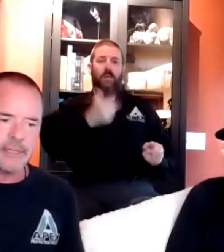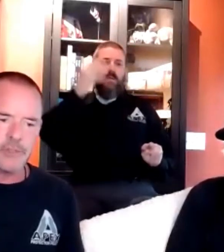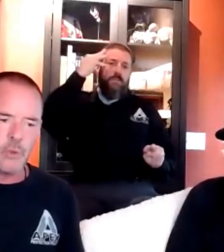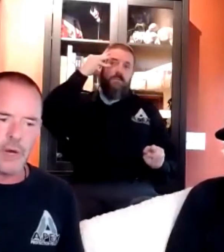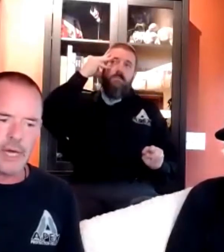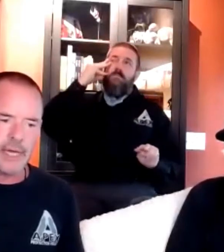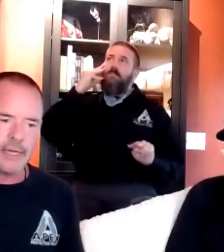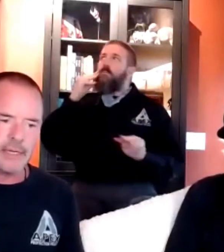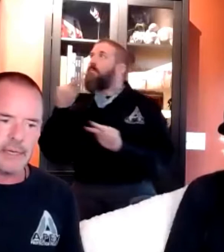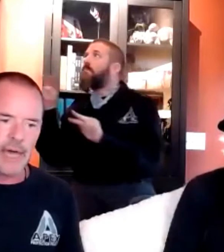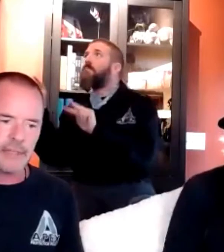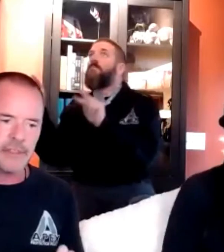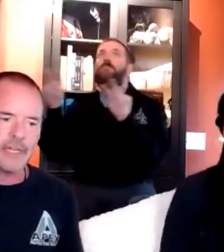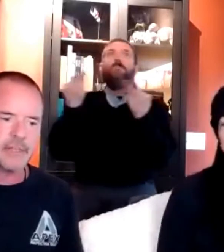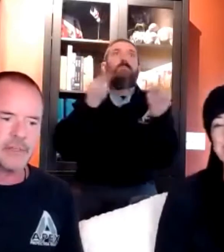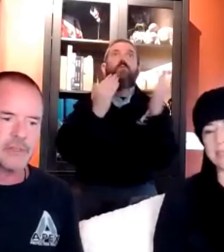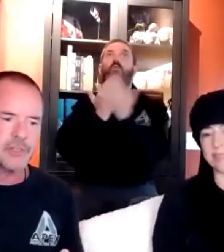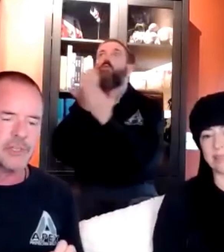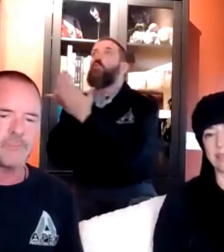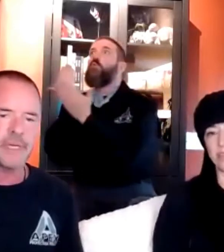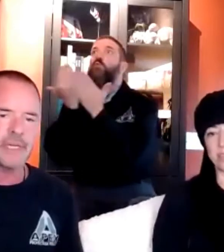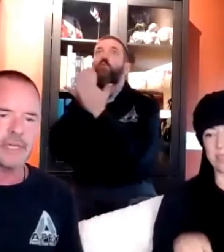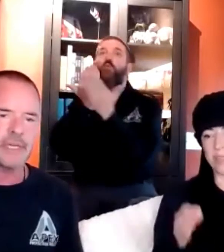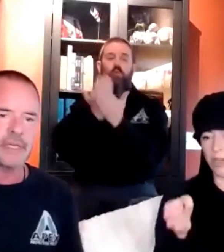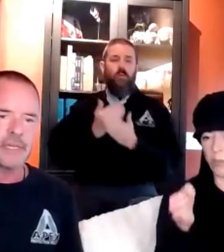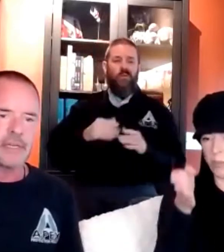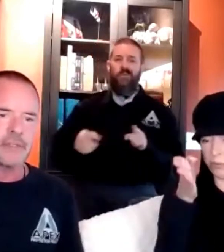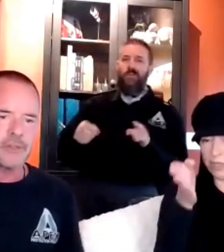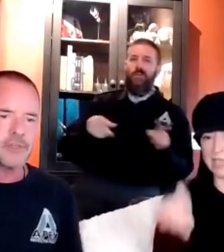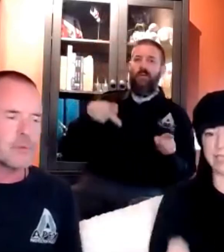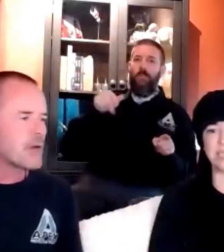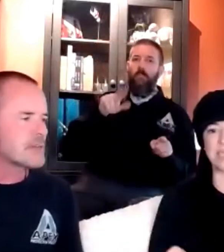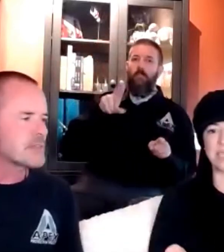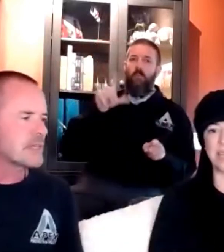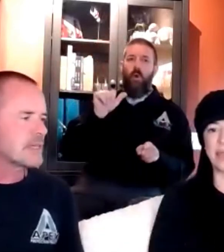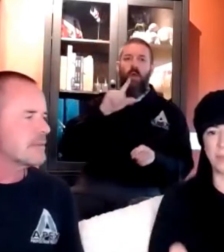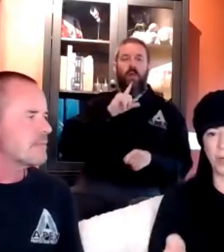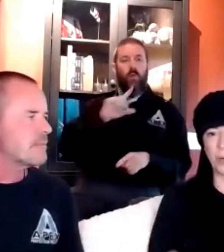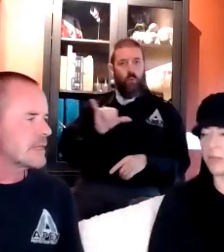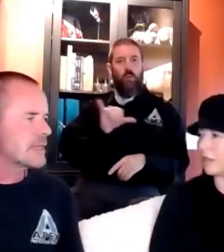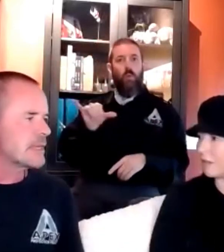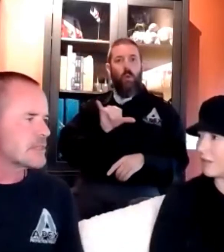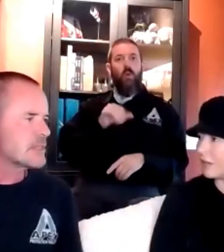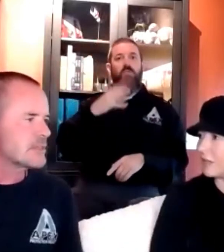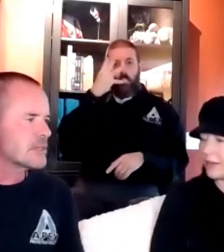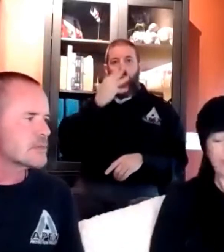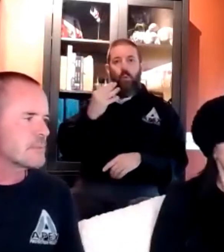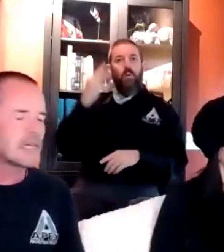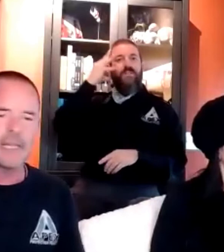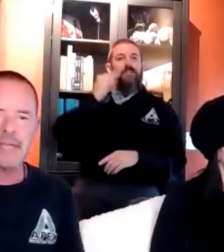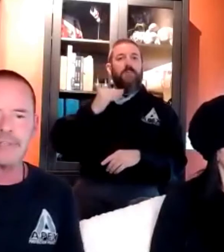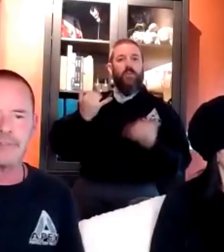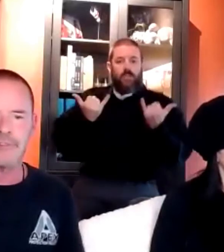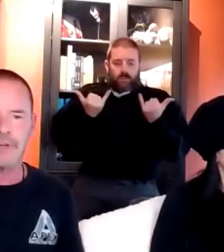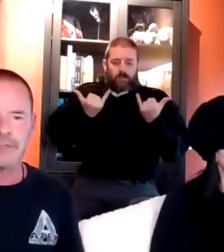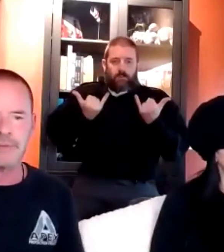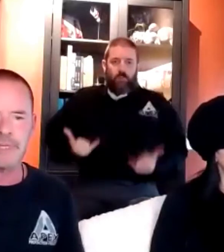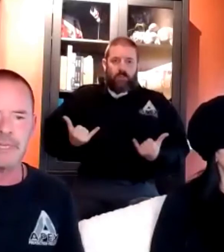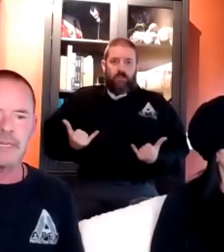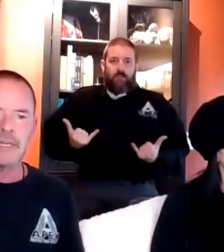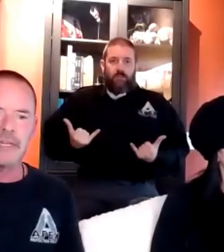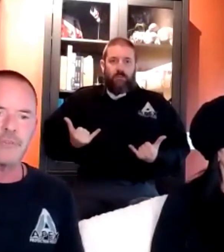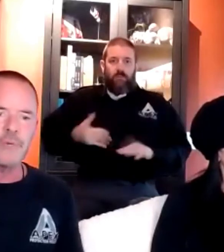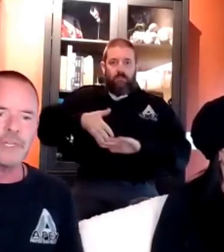in this way, I And they're think present. should They're be just so they're so present in the moment. Yeah, and it should just be a lesson for us. I